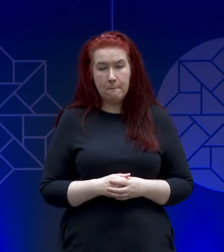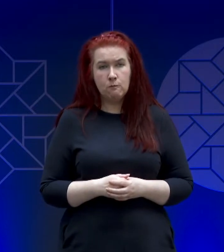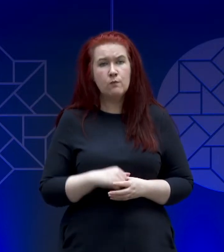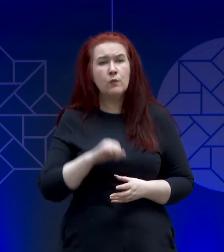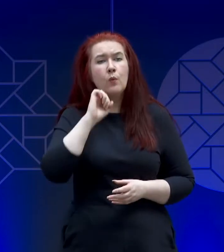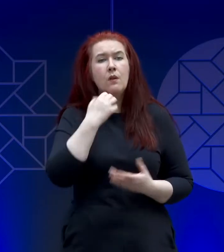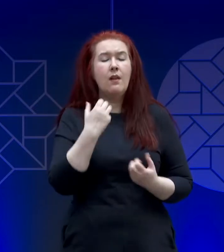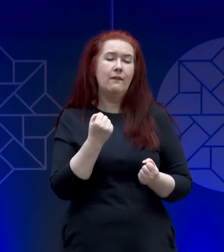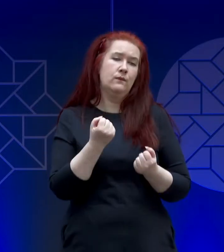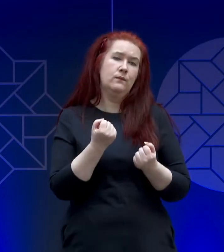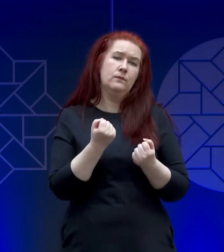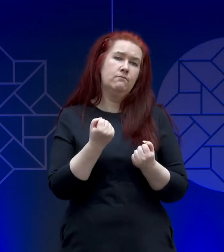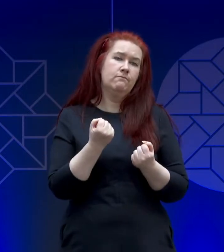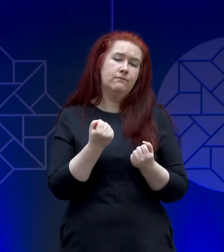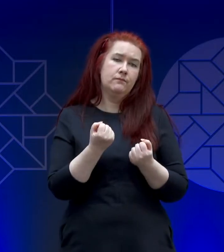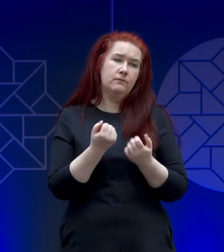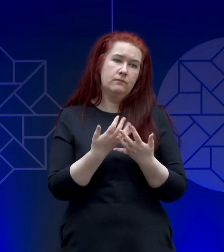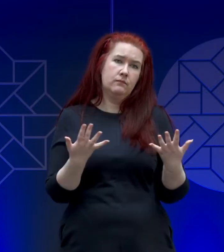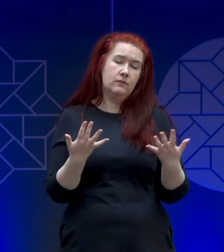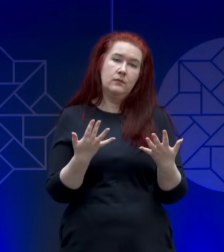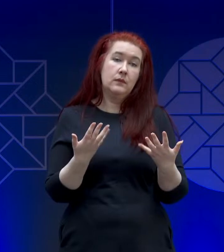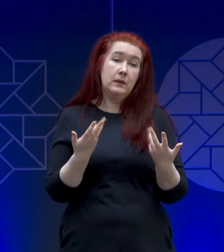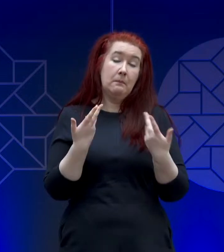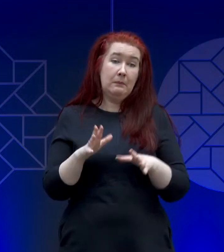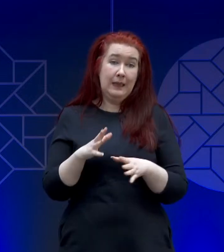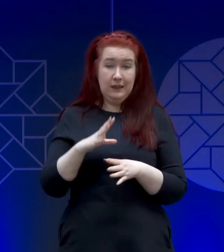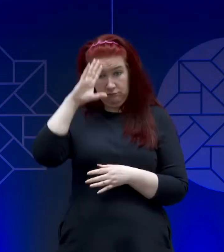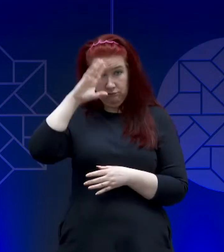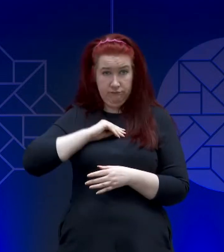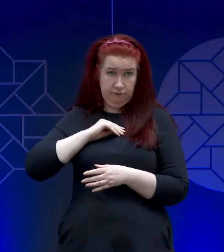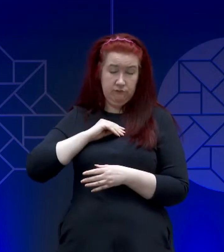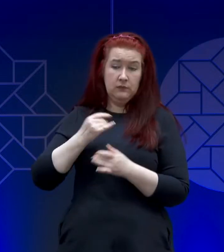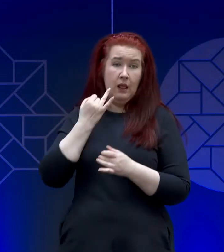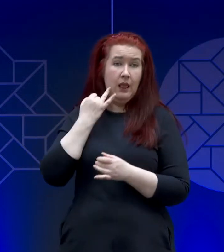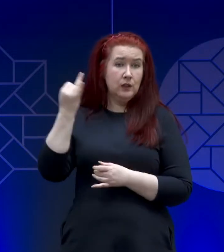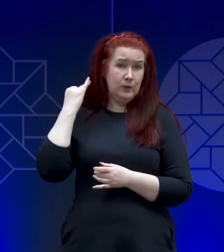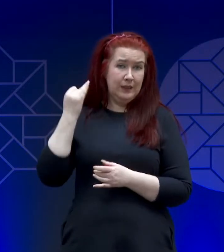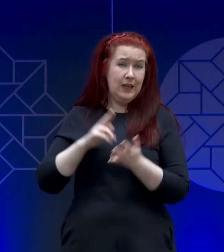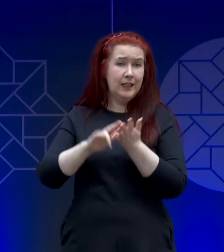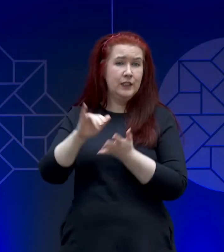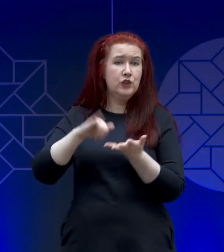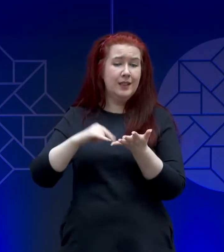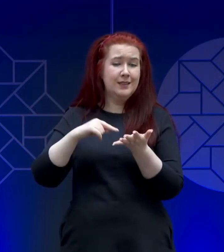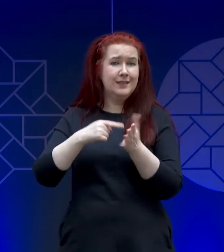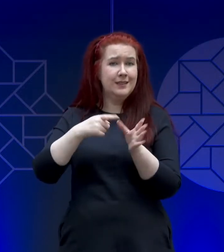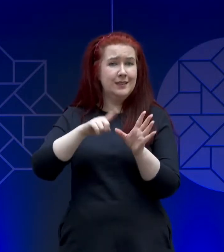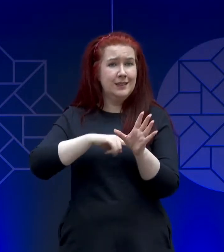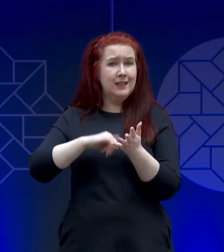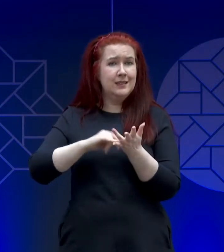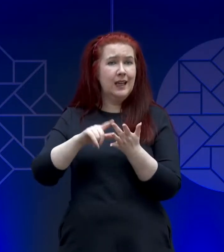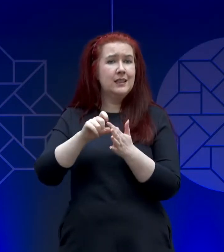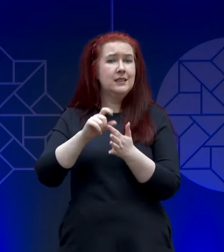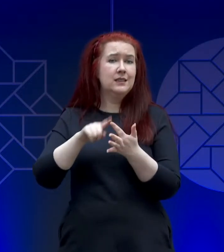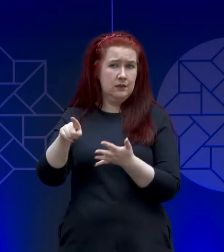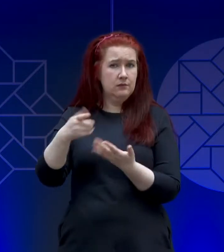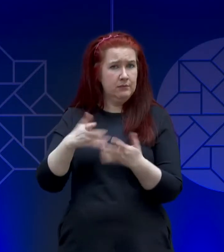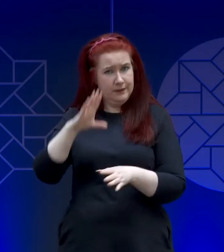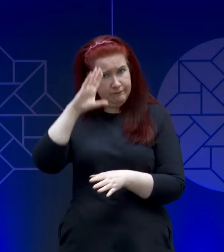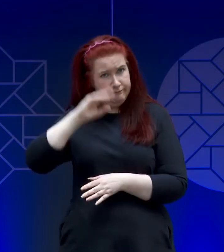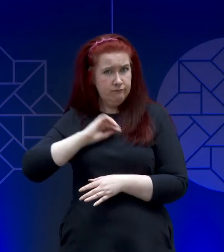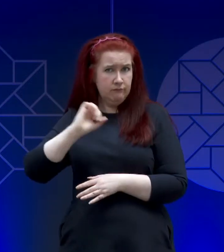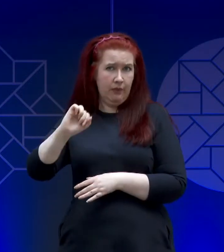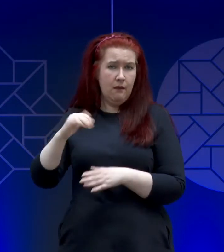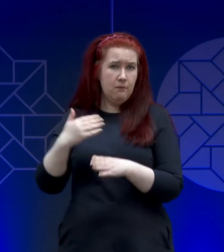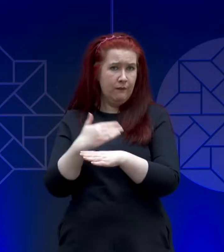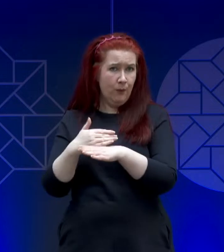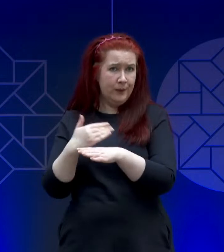many aspects. The briefing last week from NHS Tayside about some of the performance that is involved there,